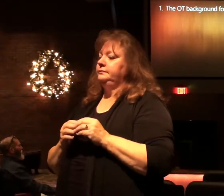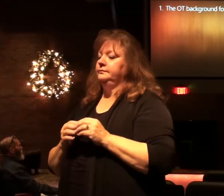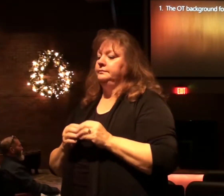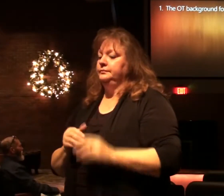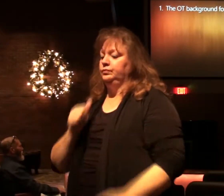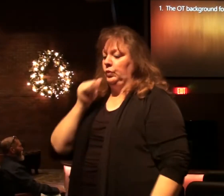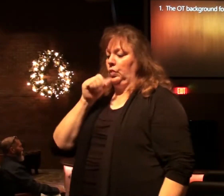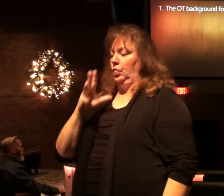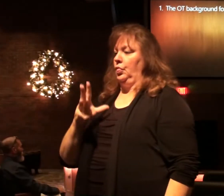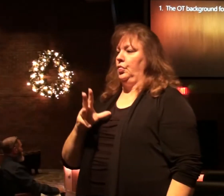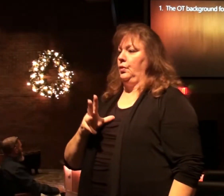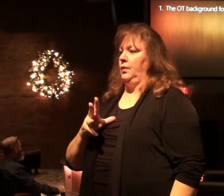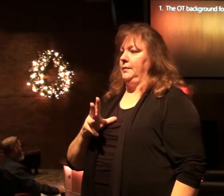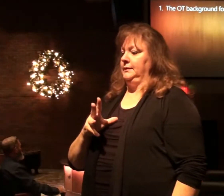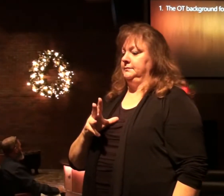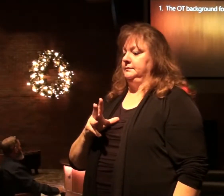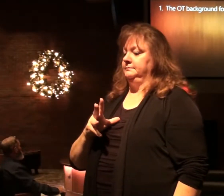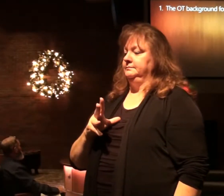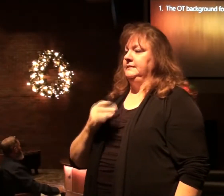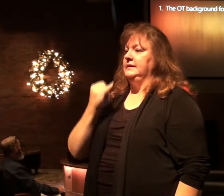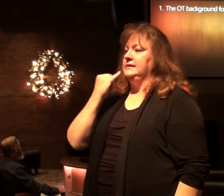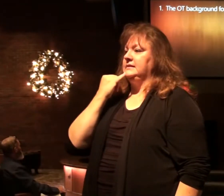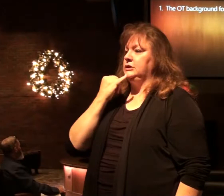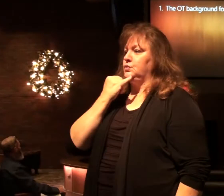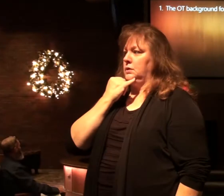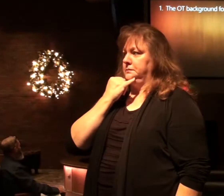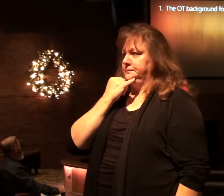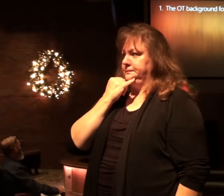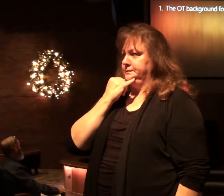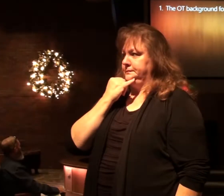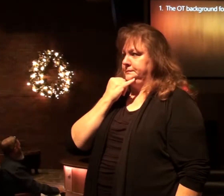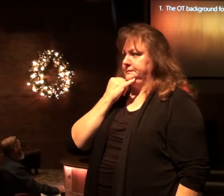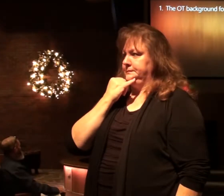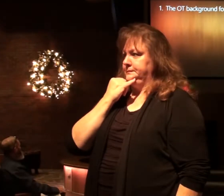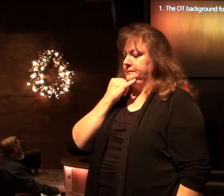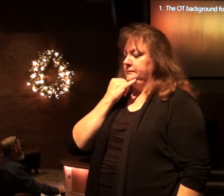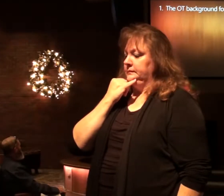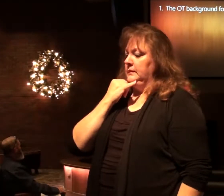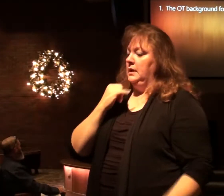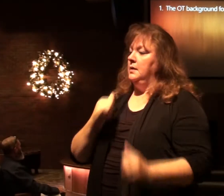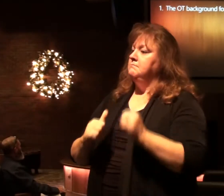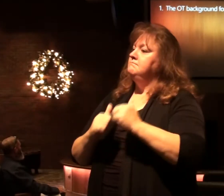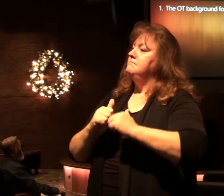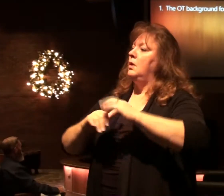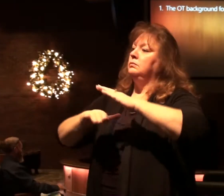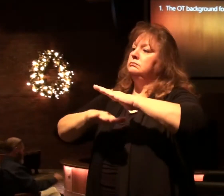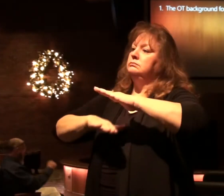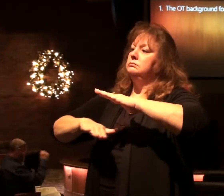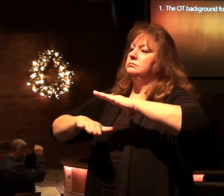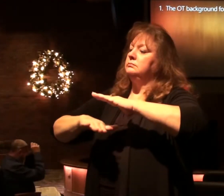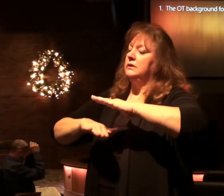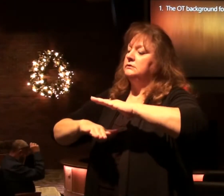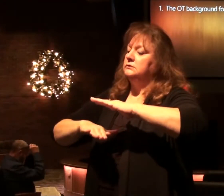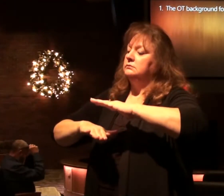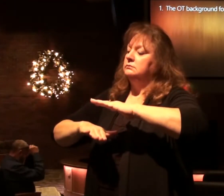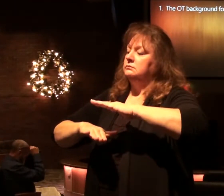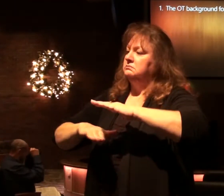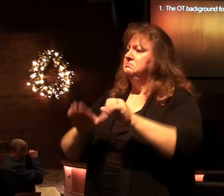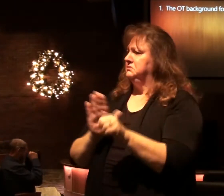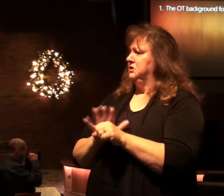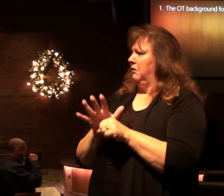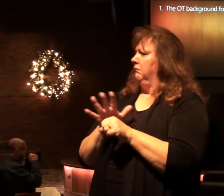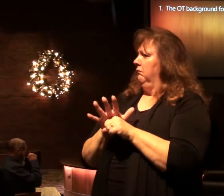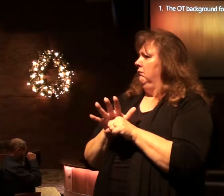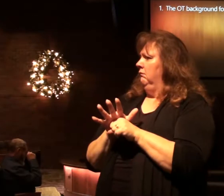The woman in Revelation 12 is Israel. The first and most basic, and if this was all there was, I think it would be